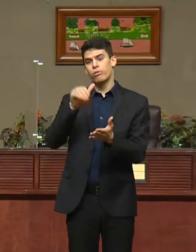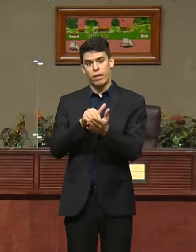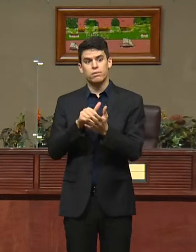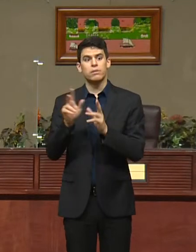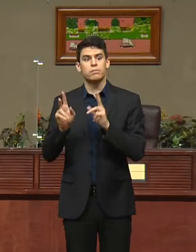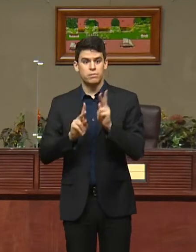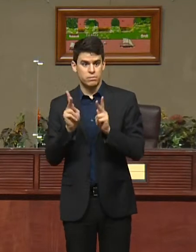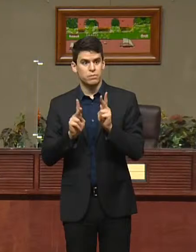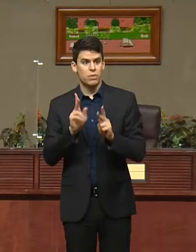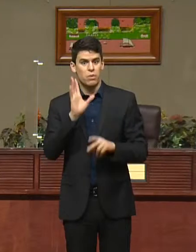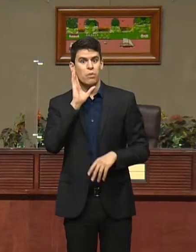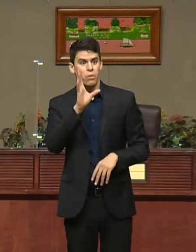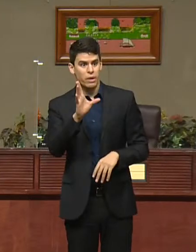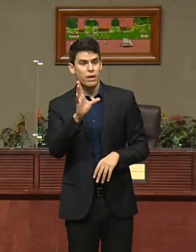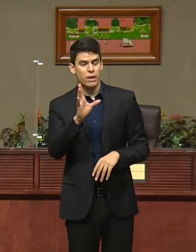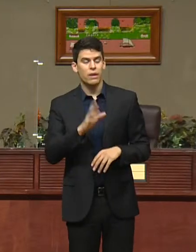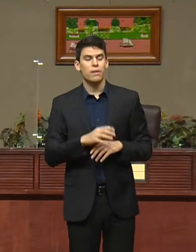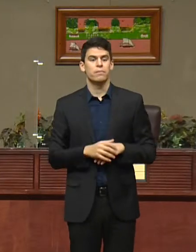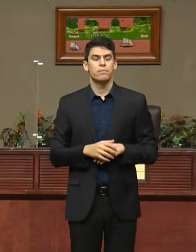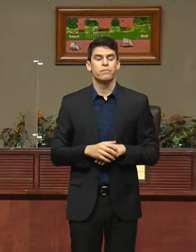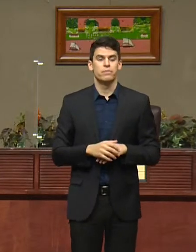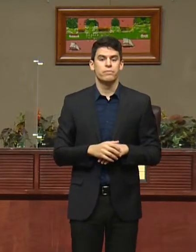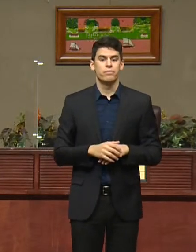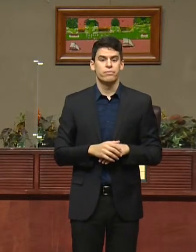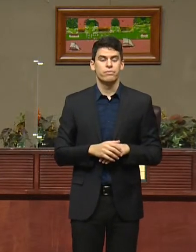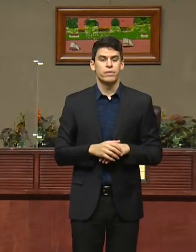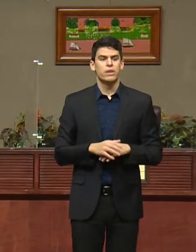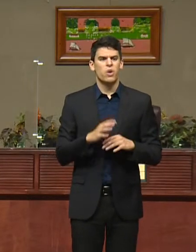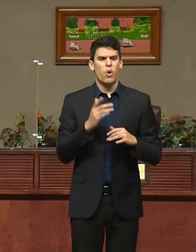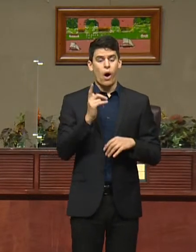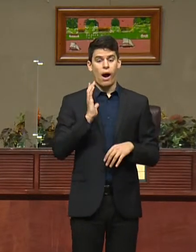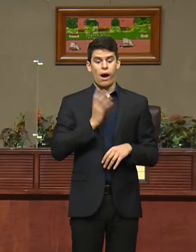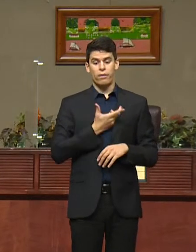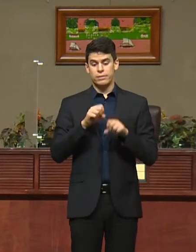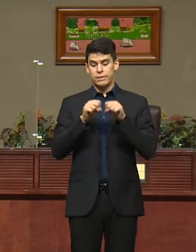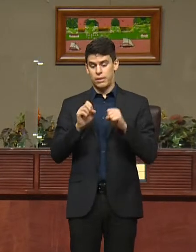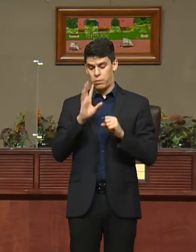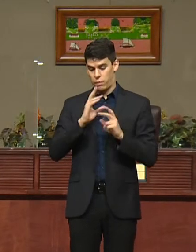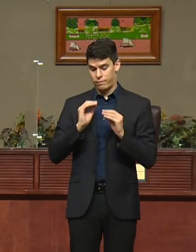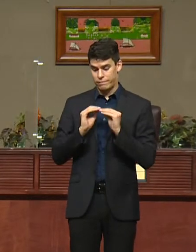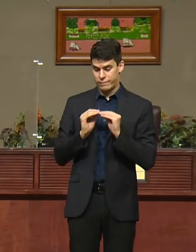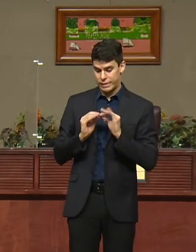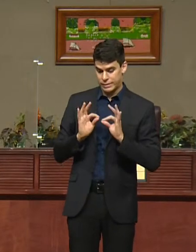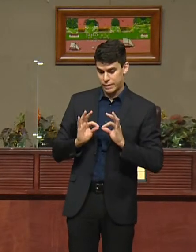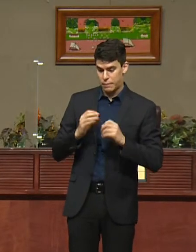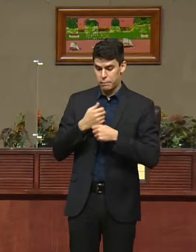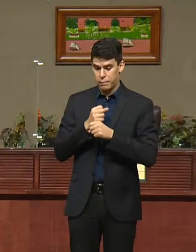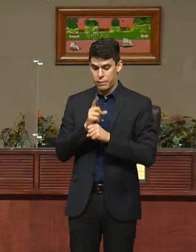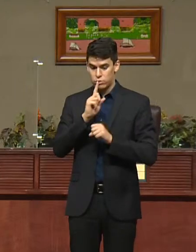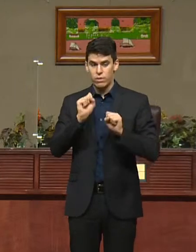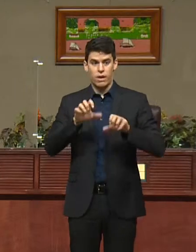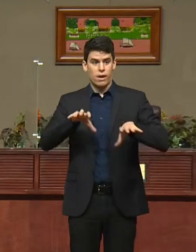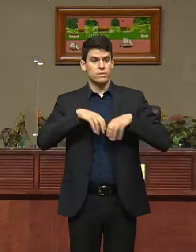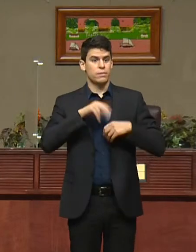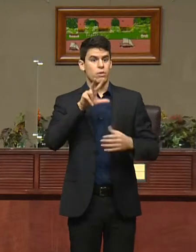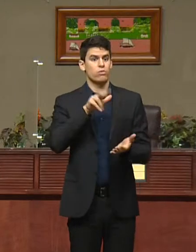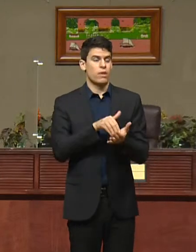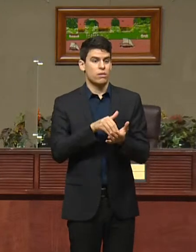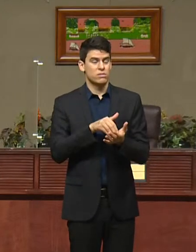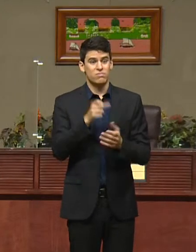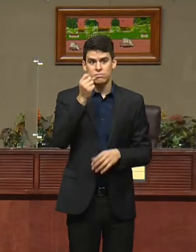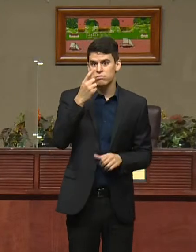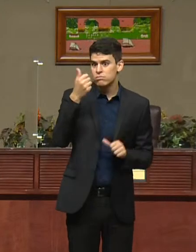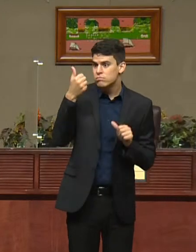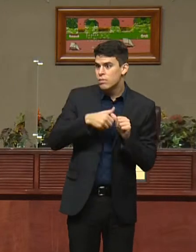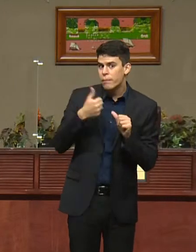higher volume to calibrate our systems in case that we find anything. As you may imagine, moving 2,000